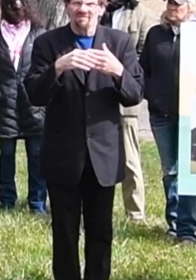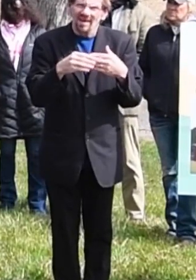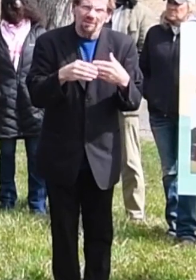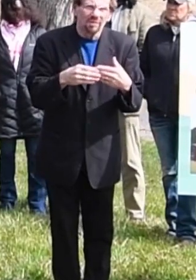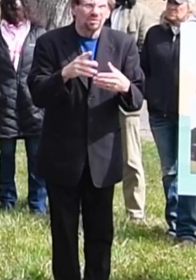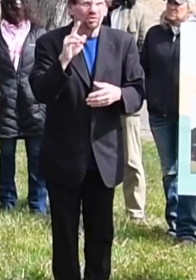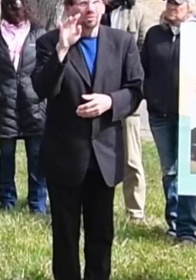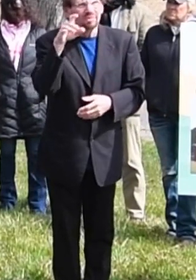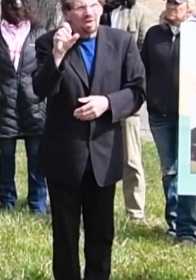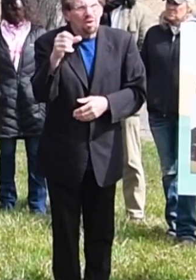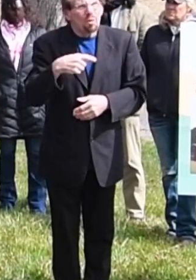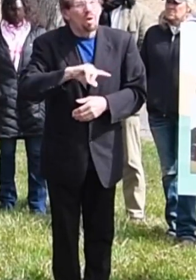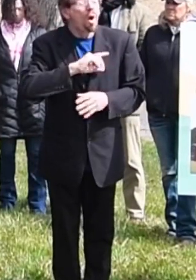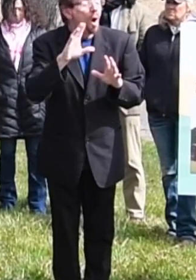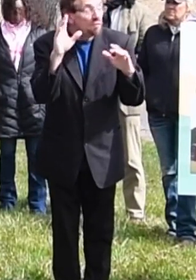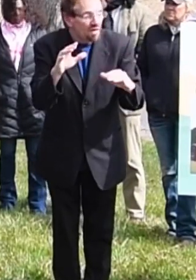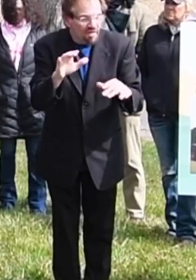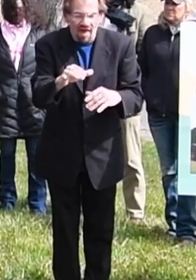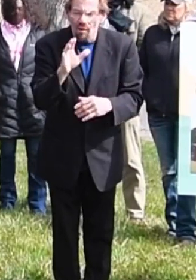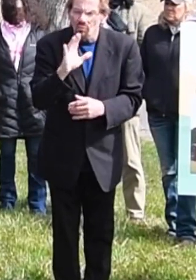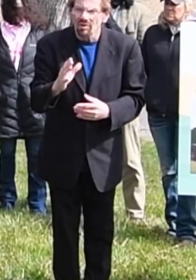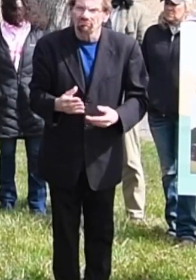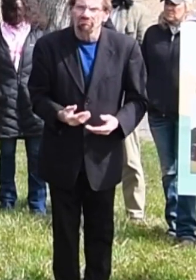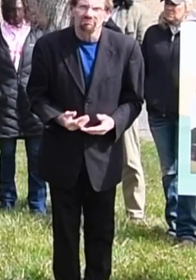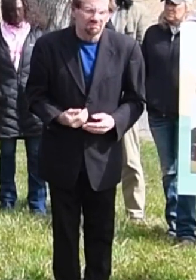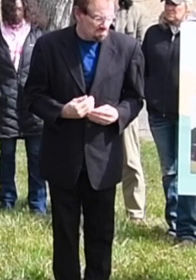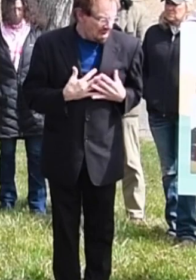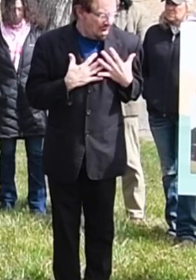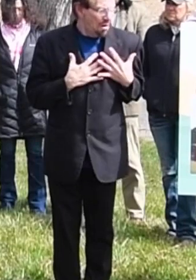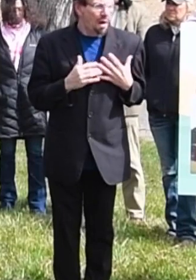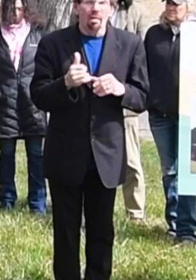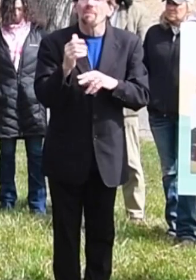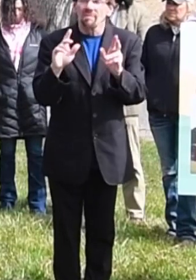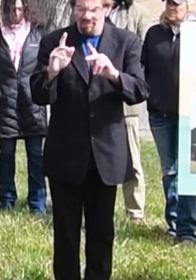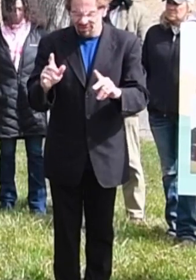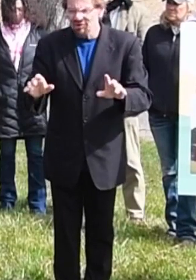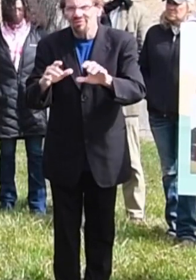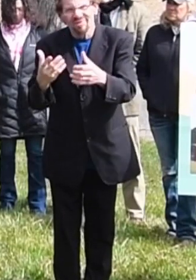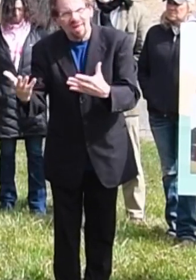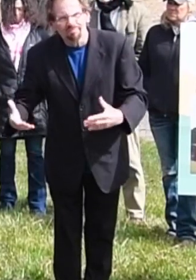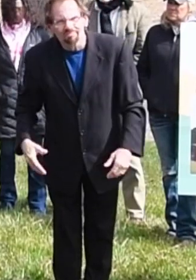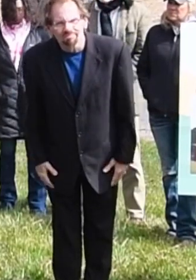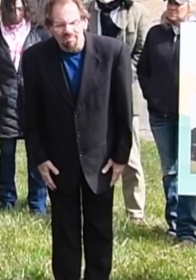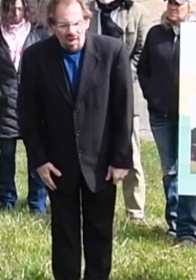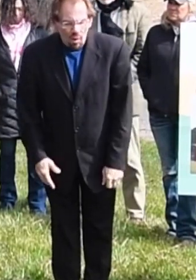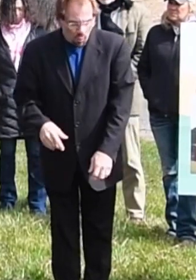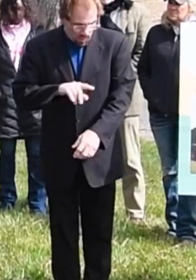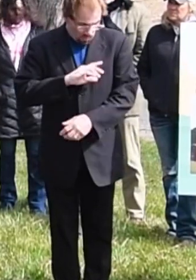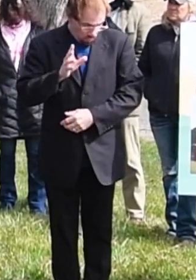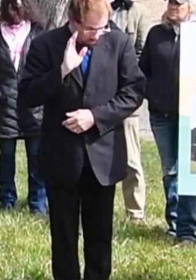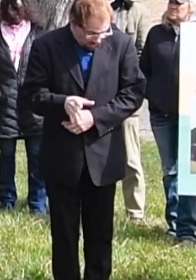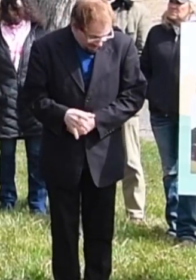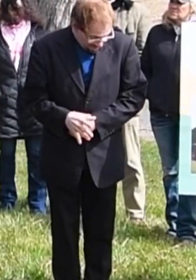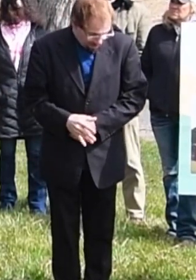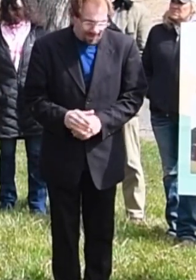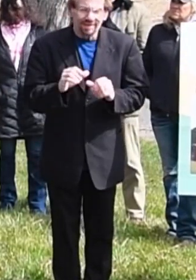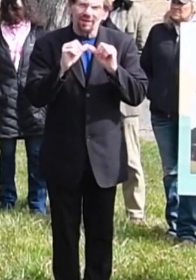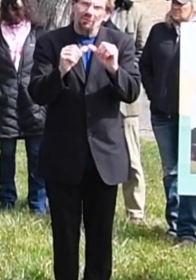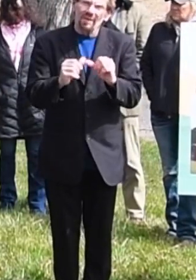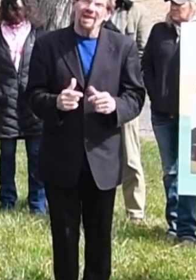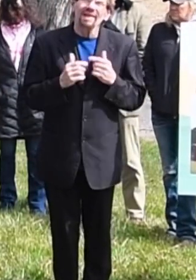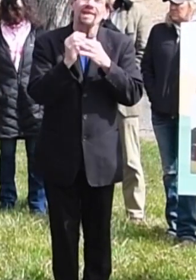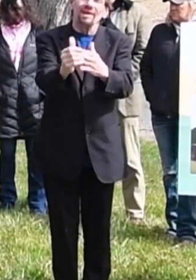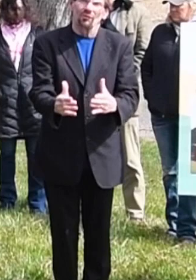will inspire others to follow. We will remain a leader in direct support to our farmers with a